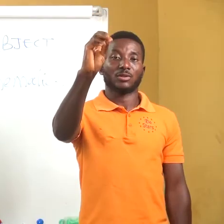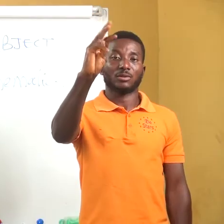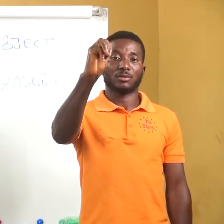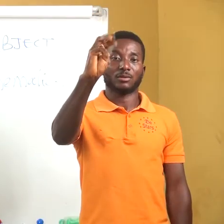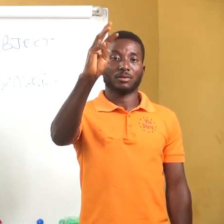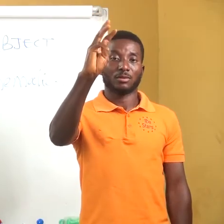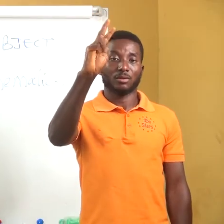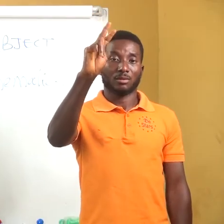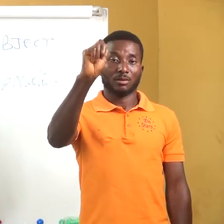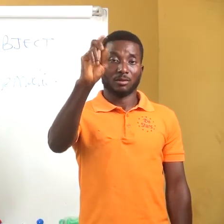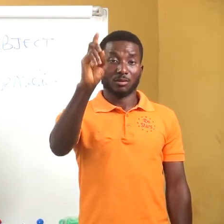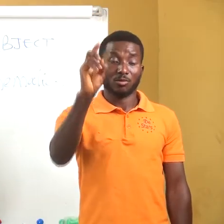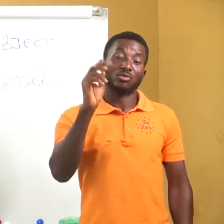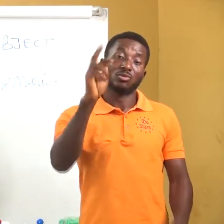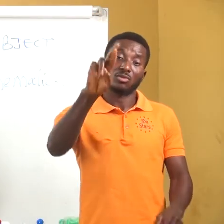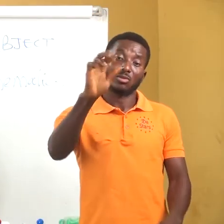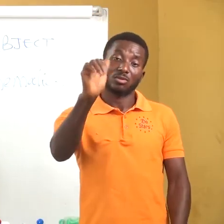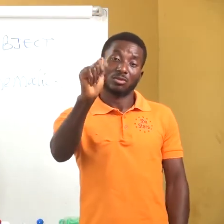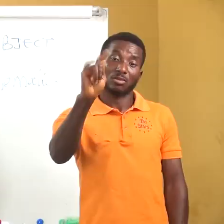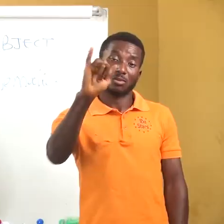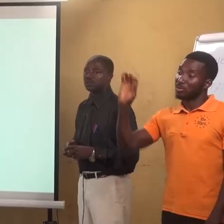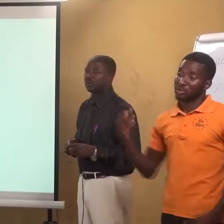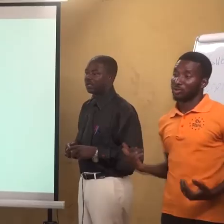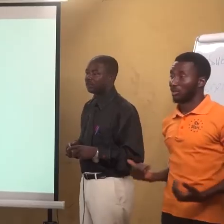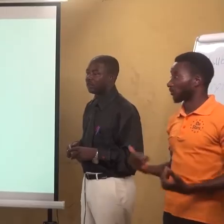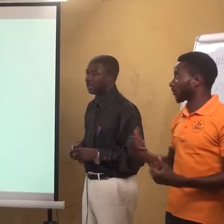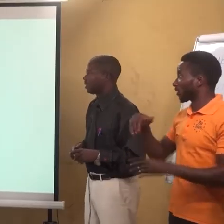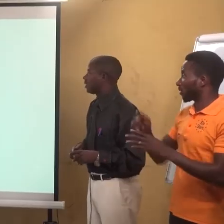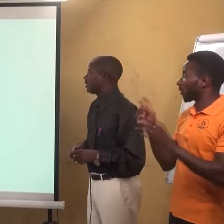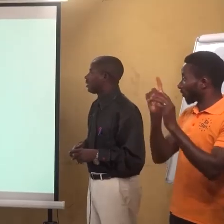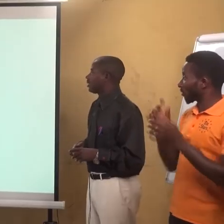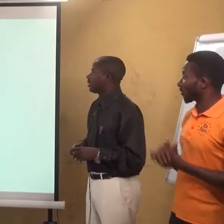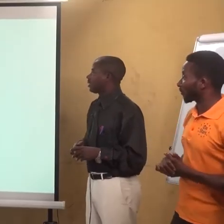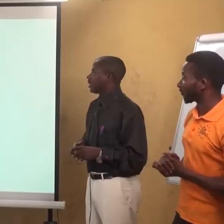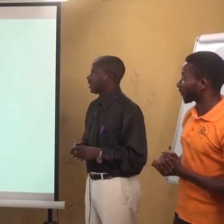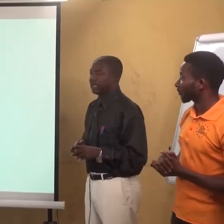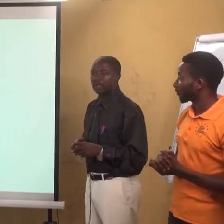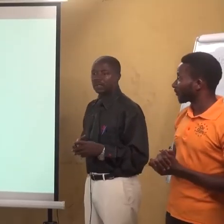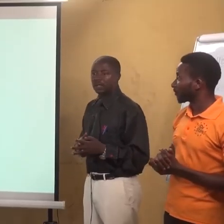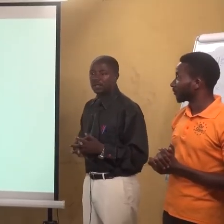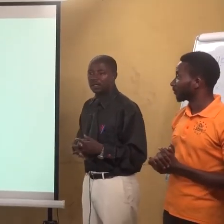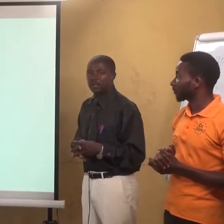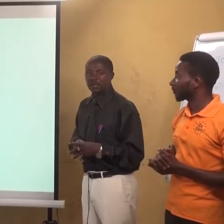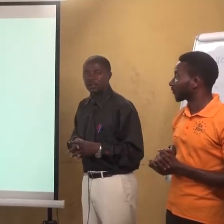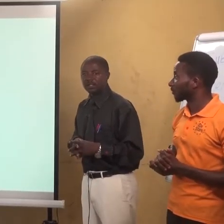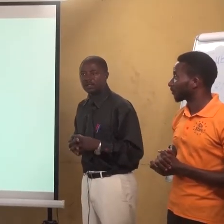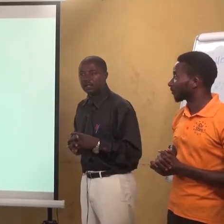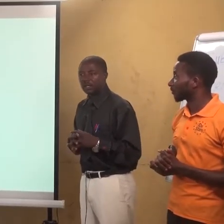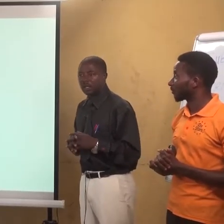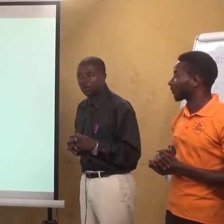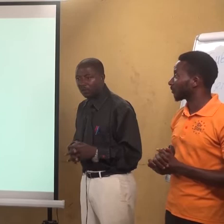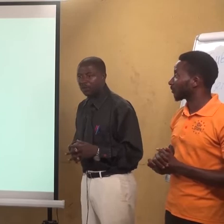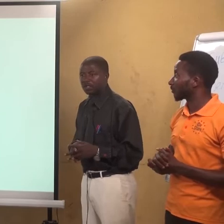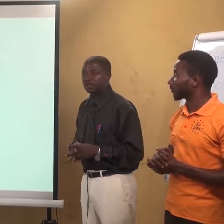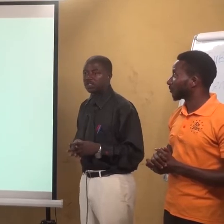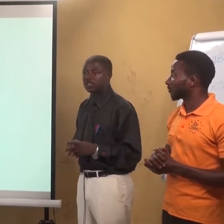equivalent to minus 9 over 3, which is equals to minus 3. Again,